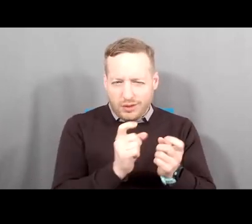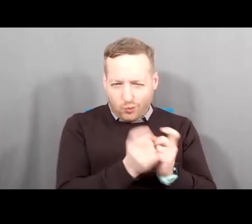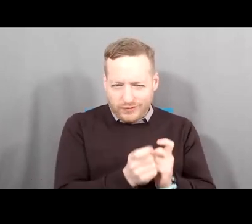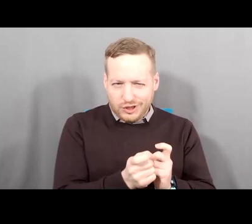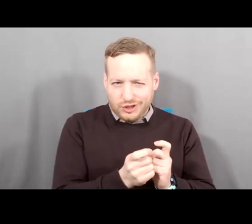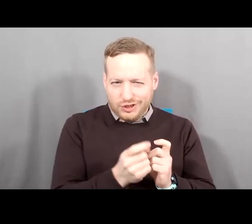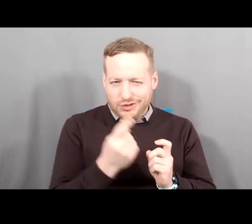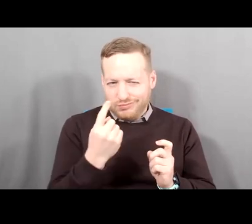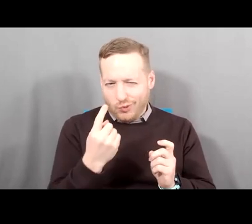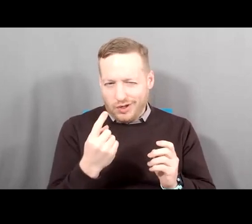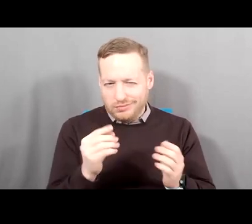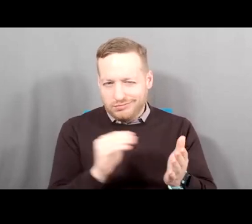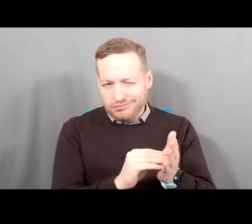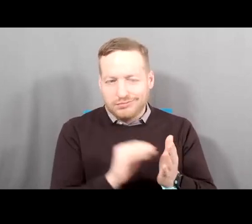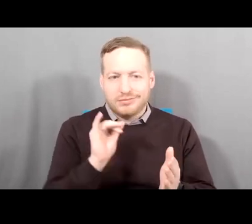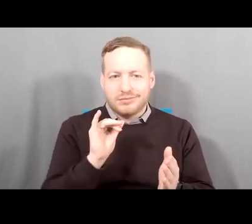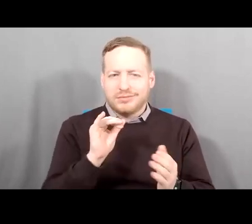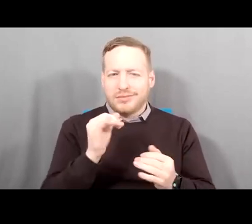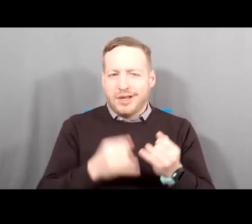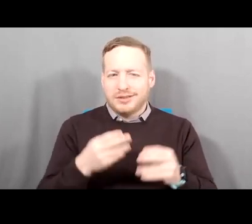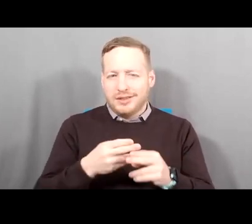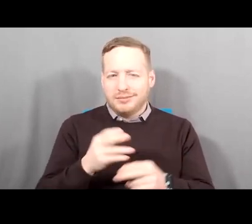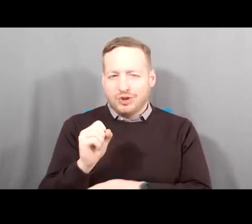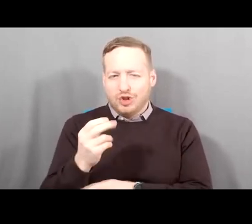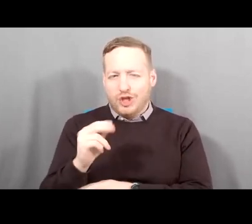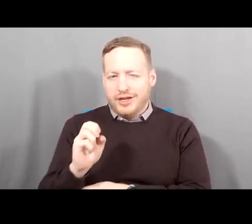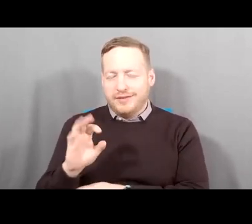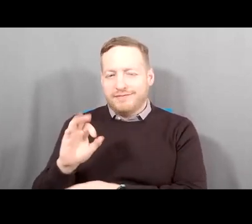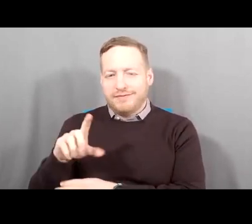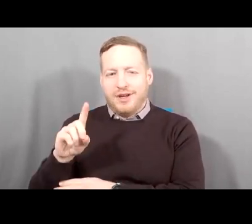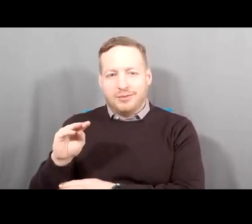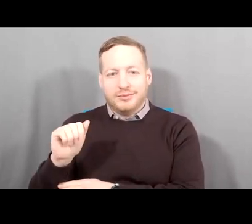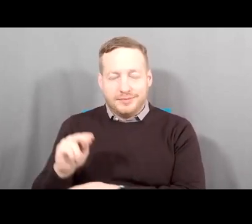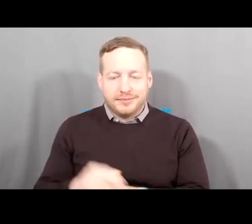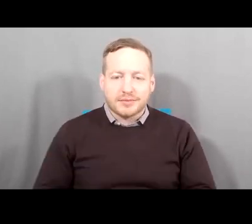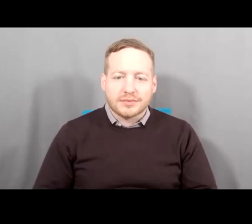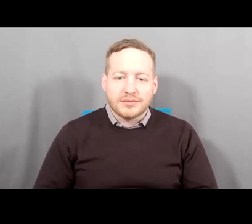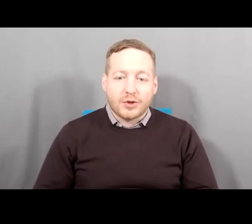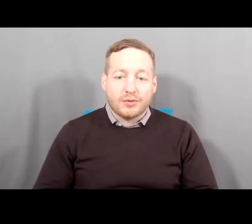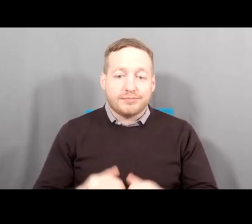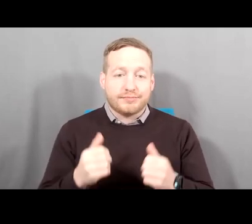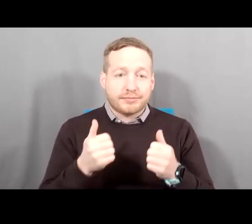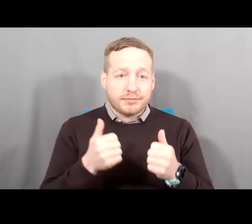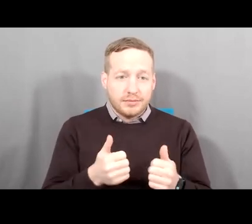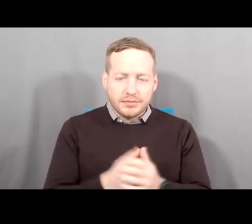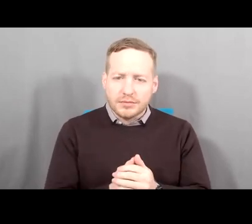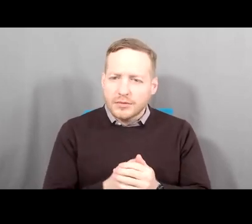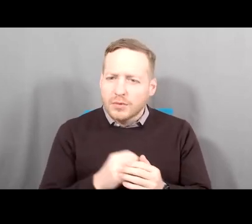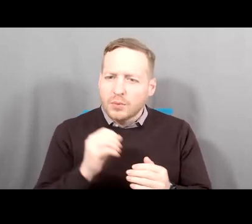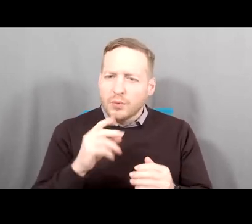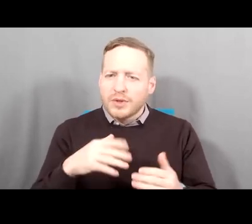meeting minutes with that revision that was mentioned with Shane Feldman's last name being added.